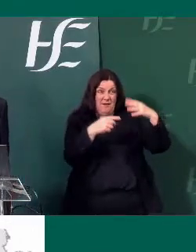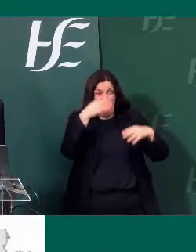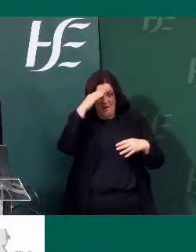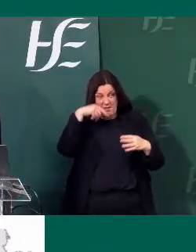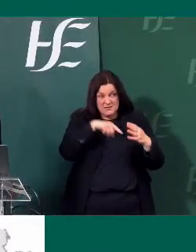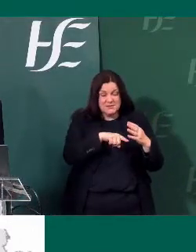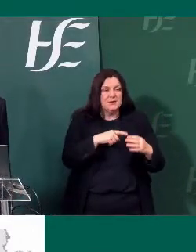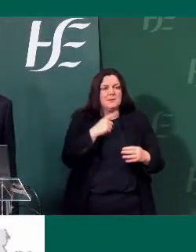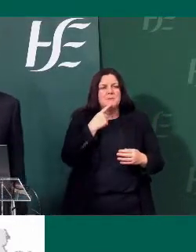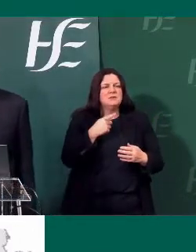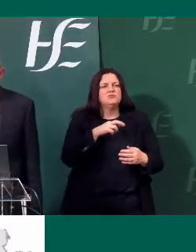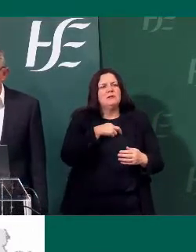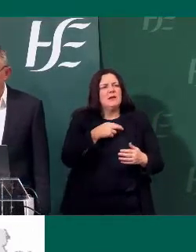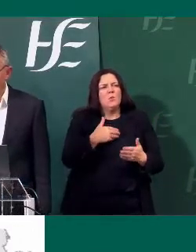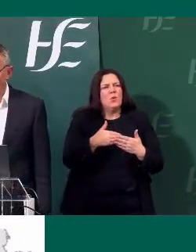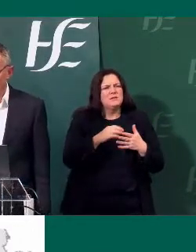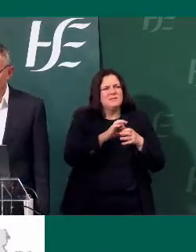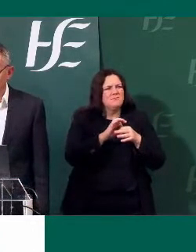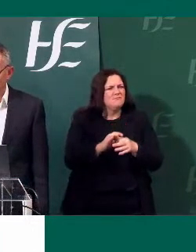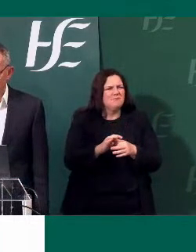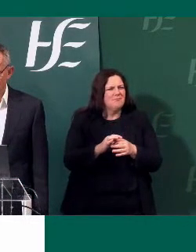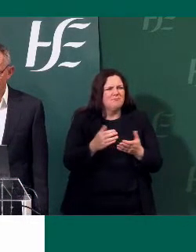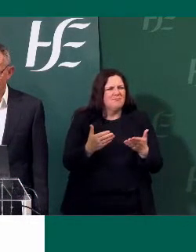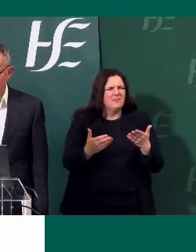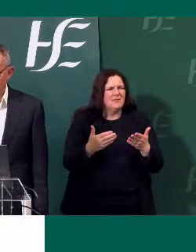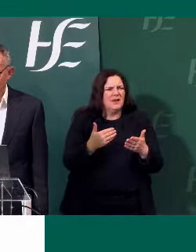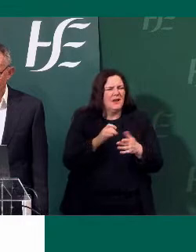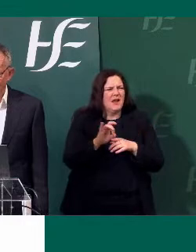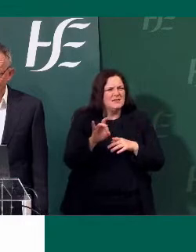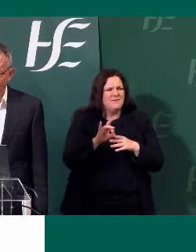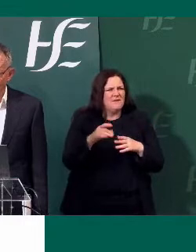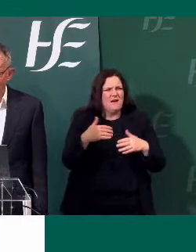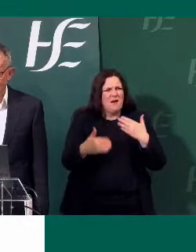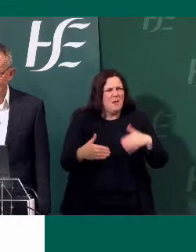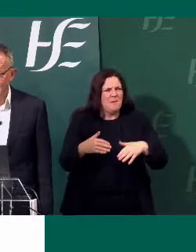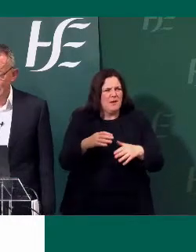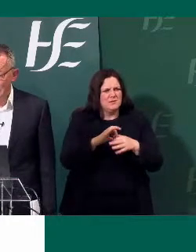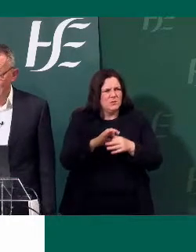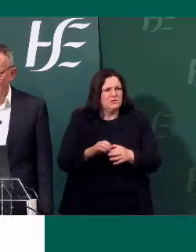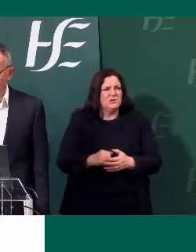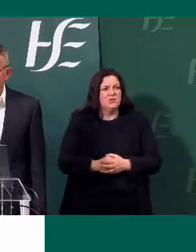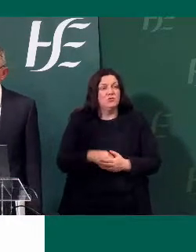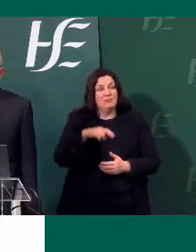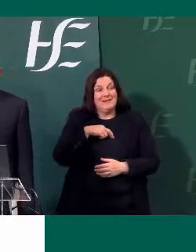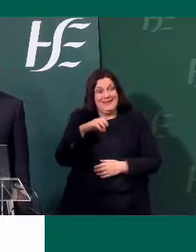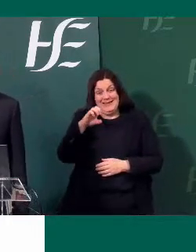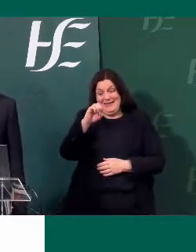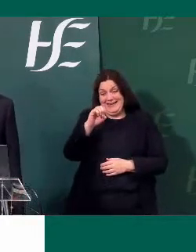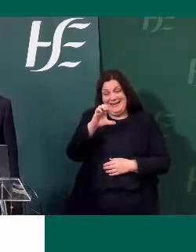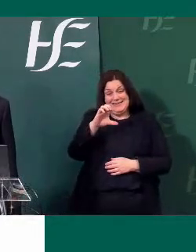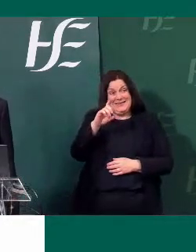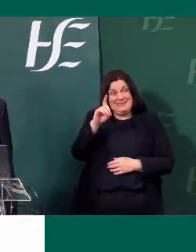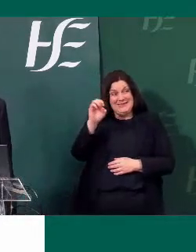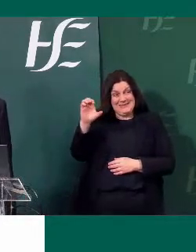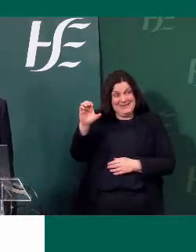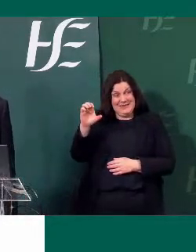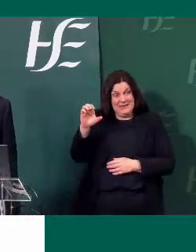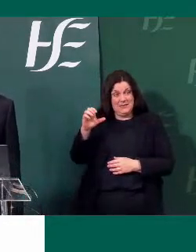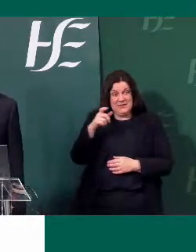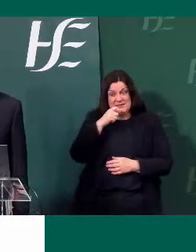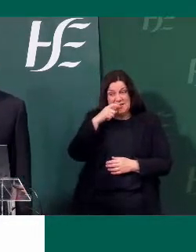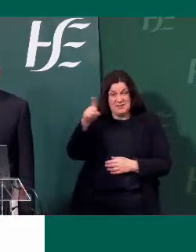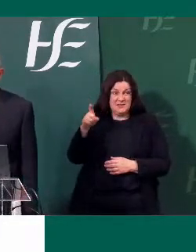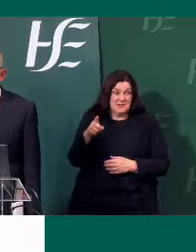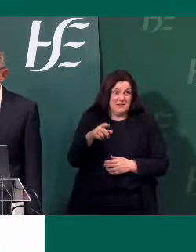instance is what's the harm associated with that, and I'll show you in a second what the latest is. So the ECDC current level of concern unchanged from